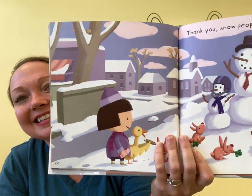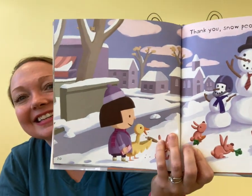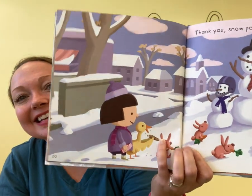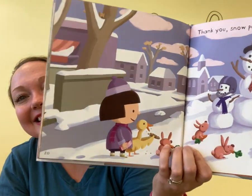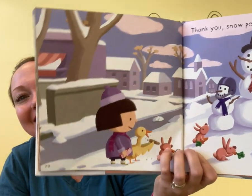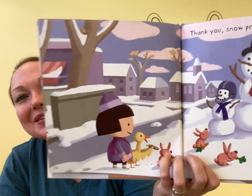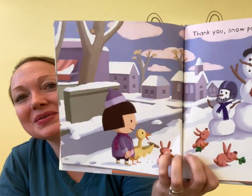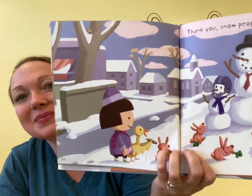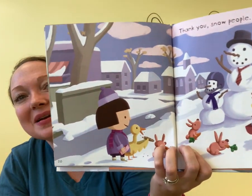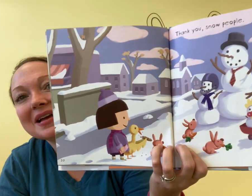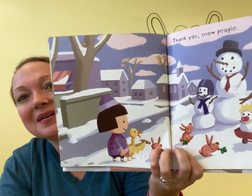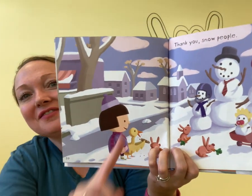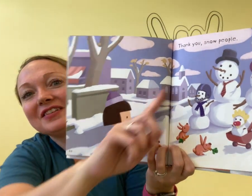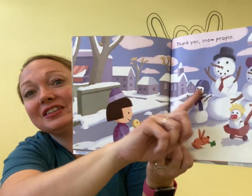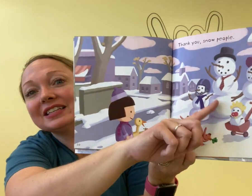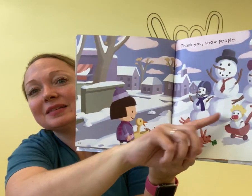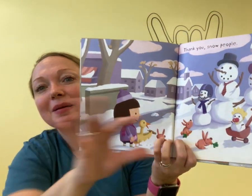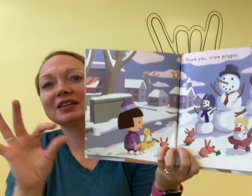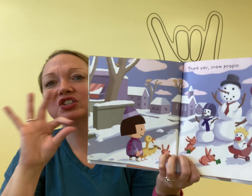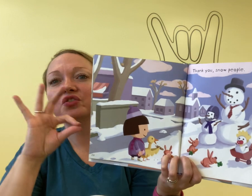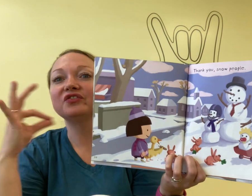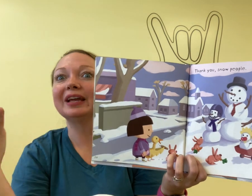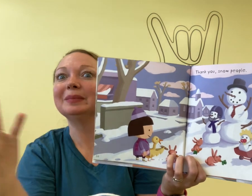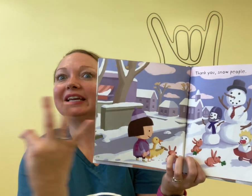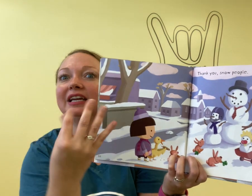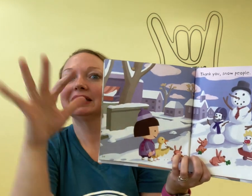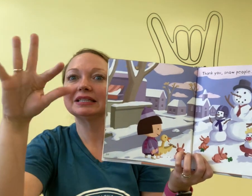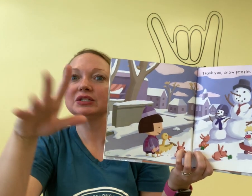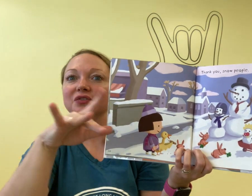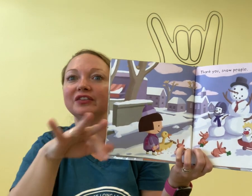at the snow. It looks like maybe a snow family. Snow family?